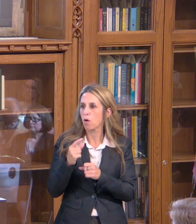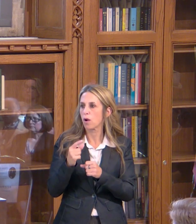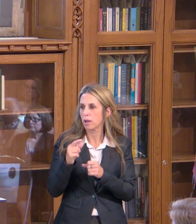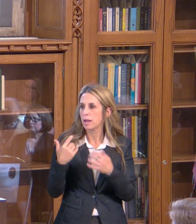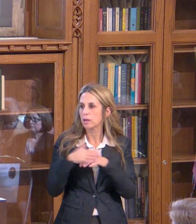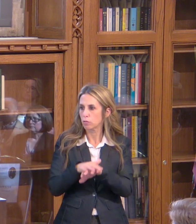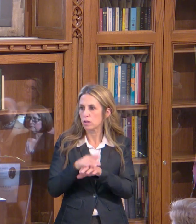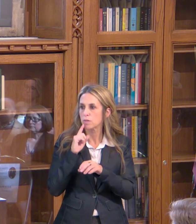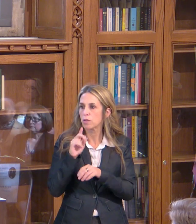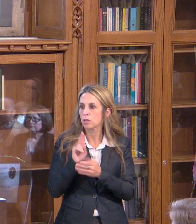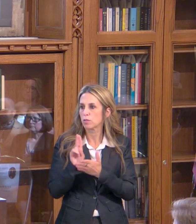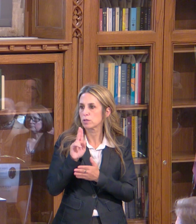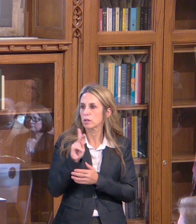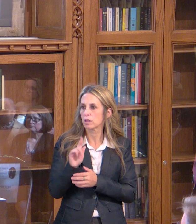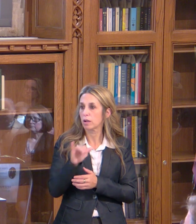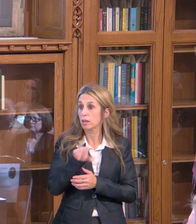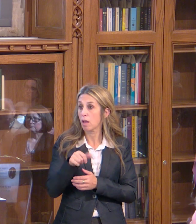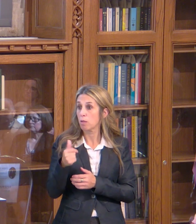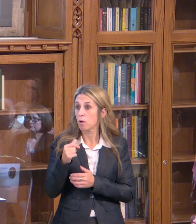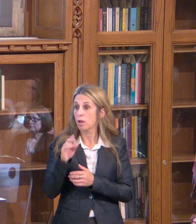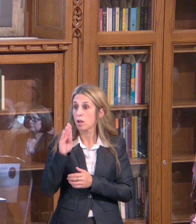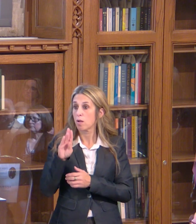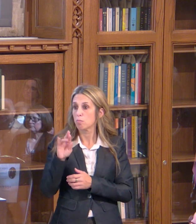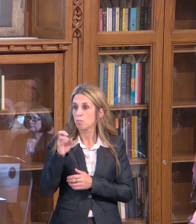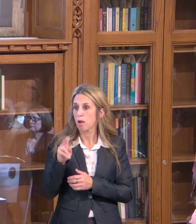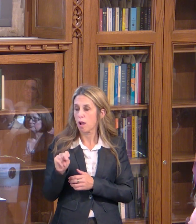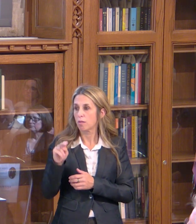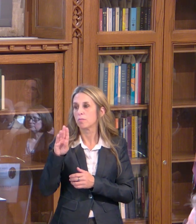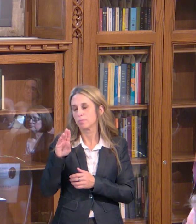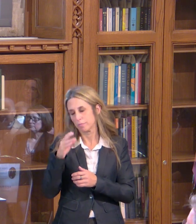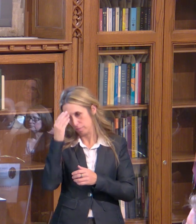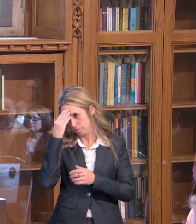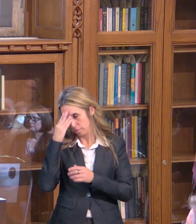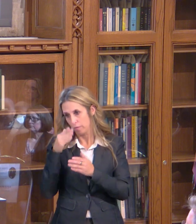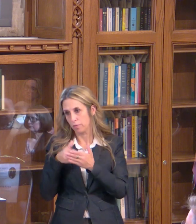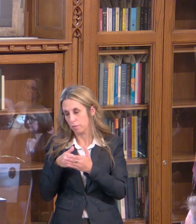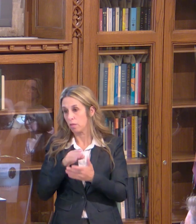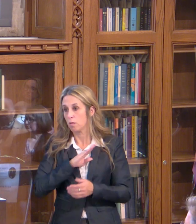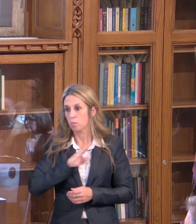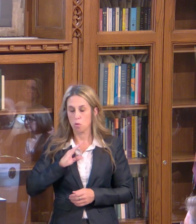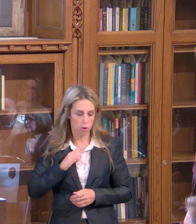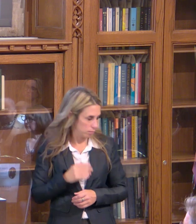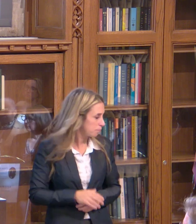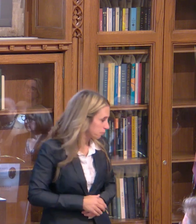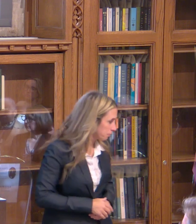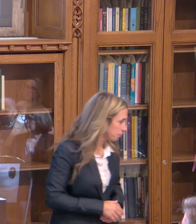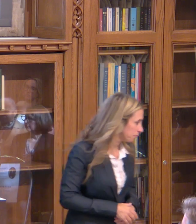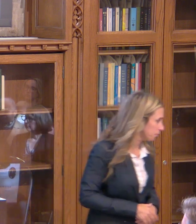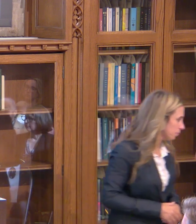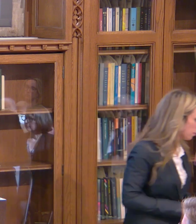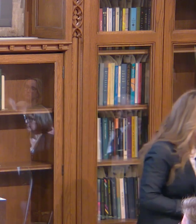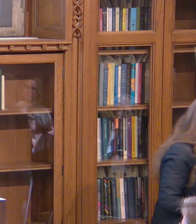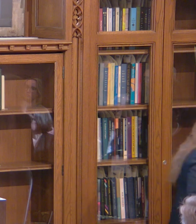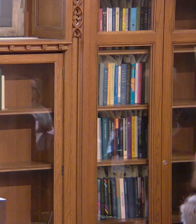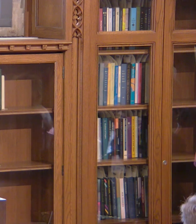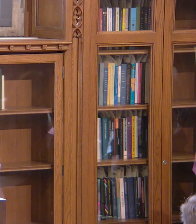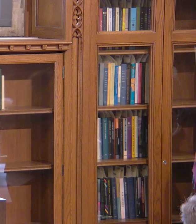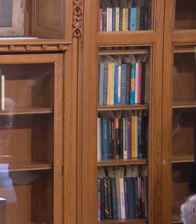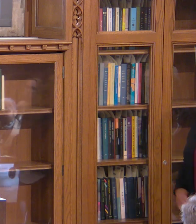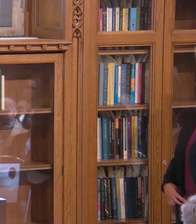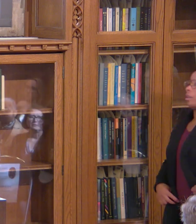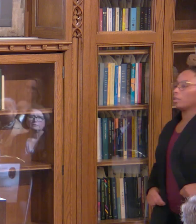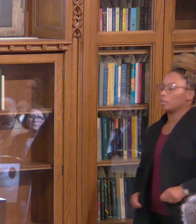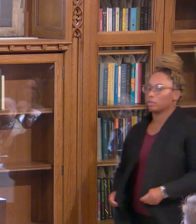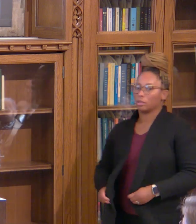University of Kentucky and the other ground V board that we're all aware of now the growing victories in the court and the mounting